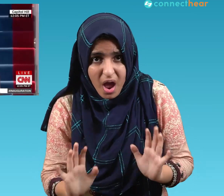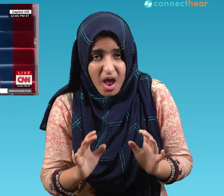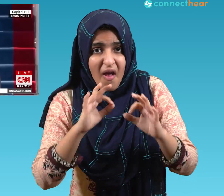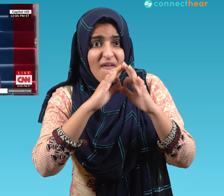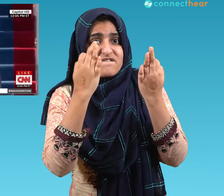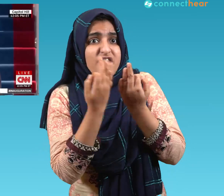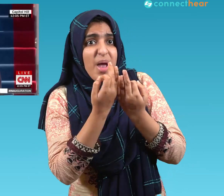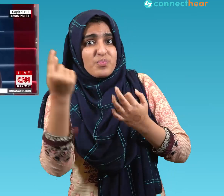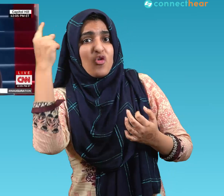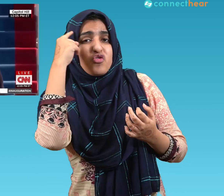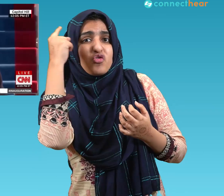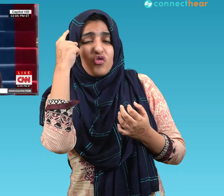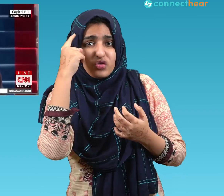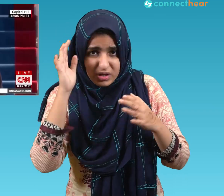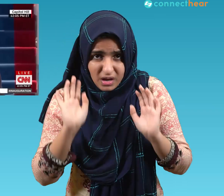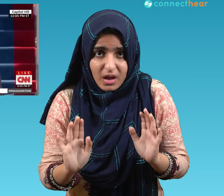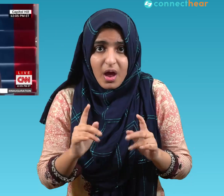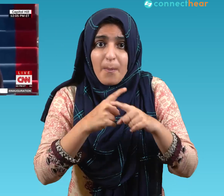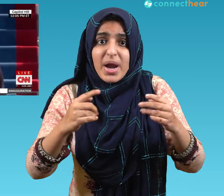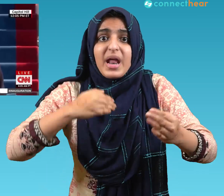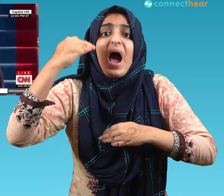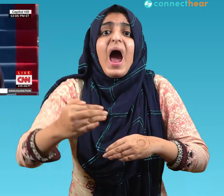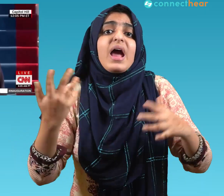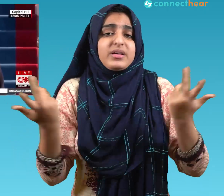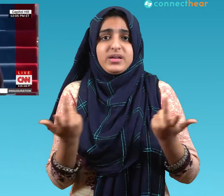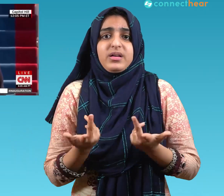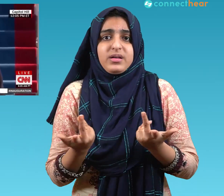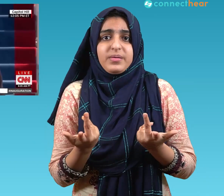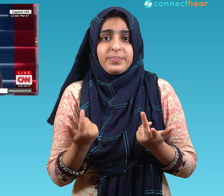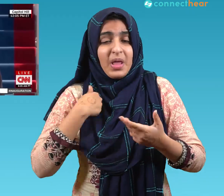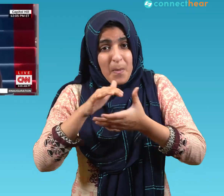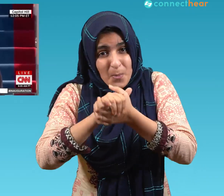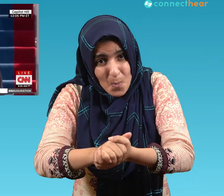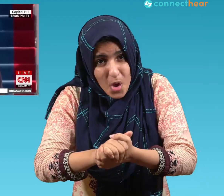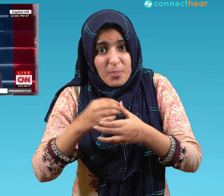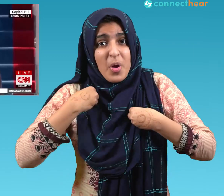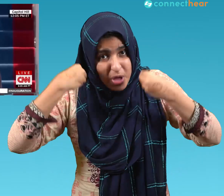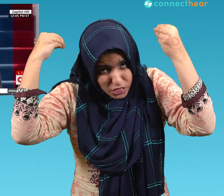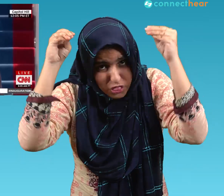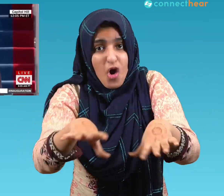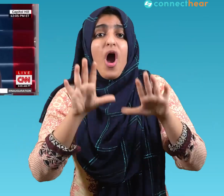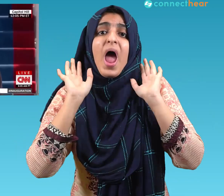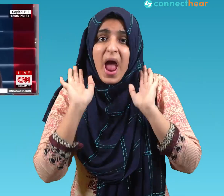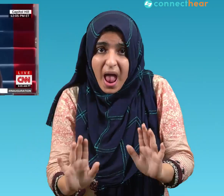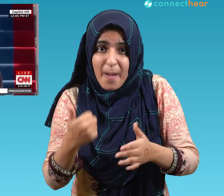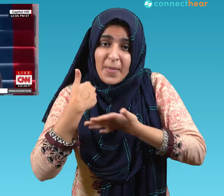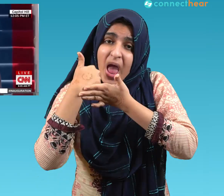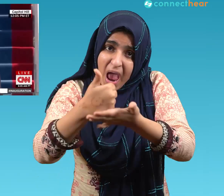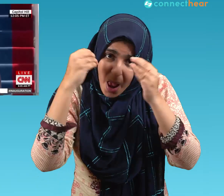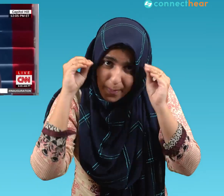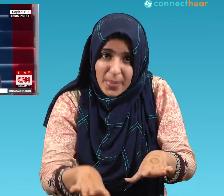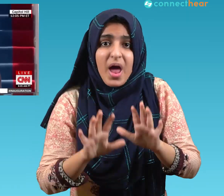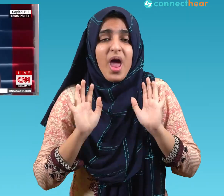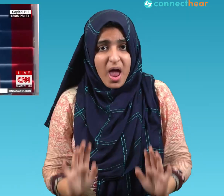families, about what comes next. I promise you, I get it. But the answer is